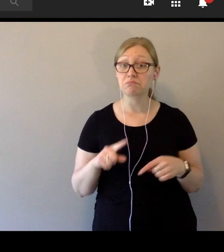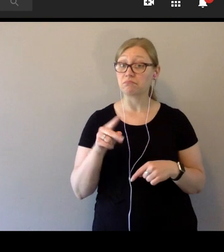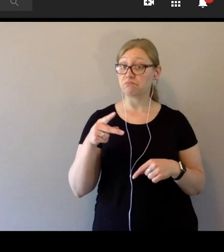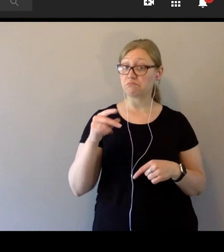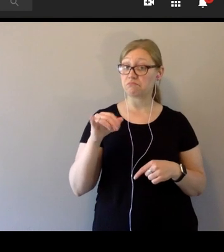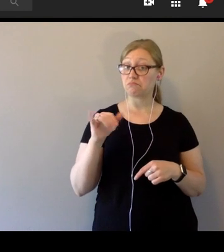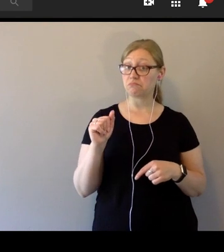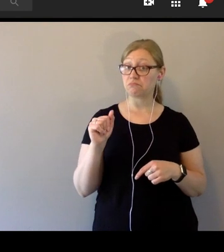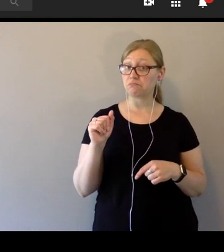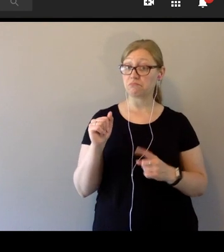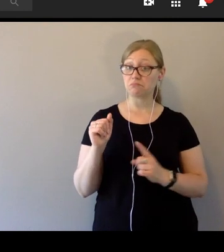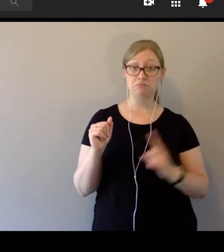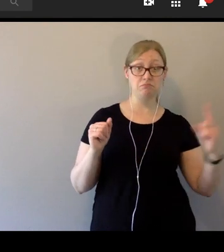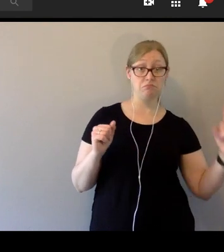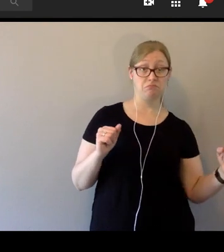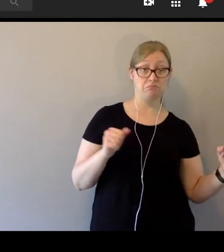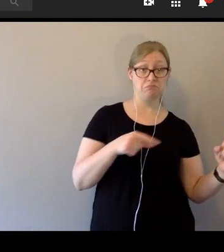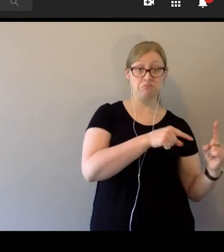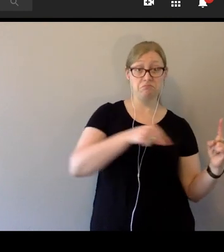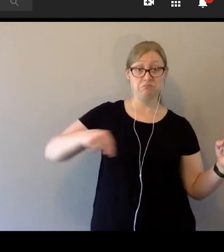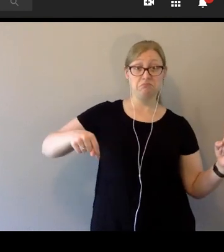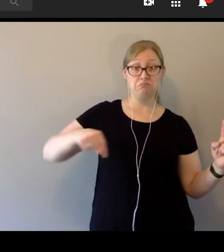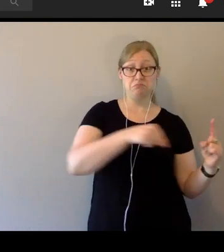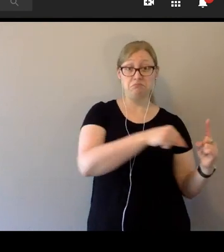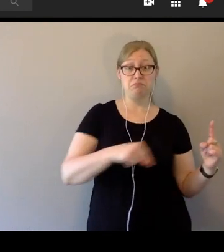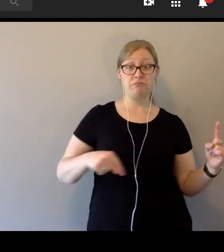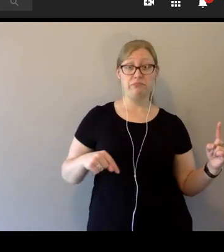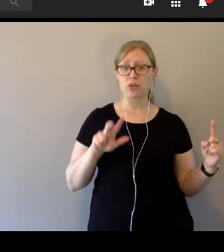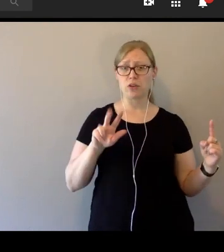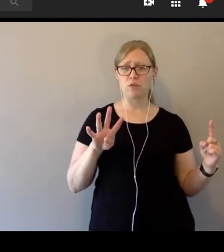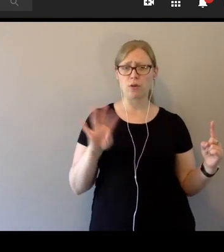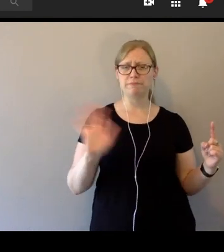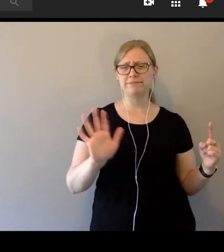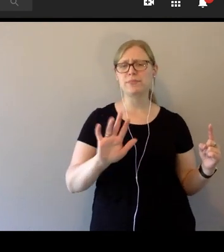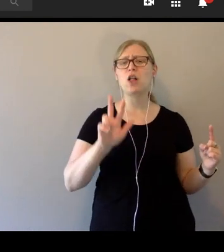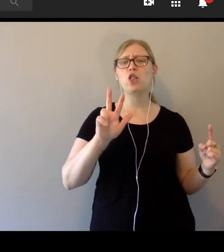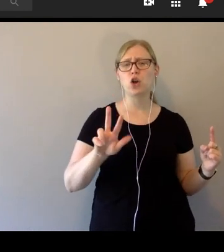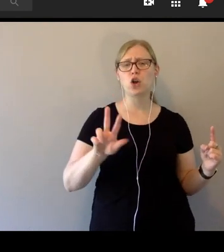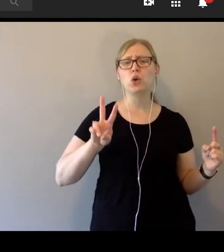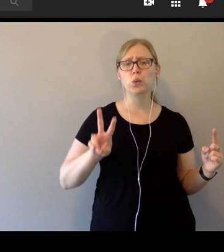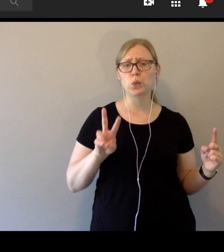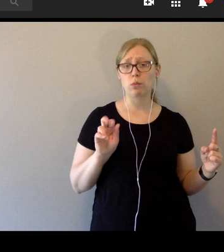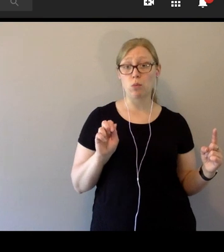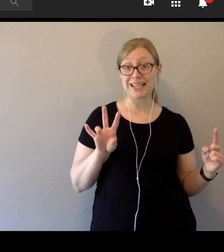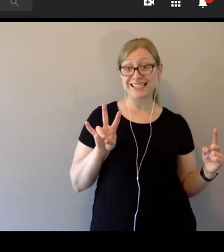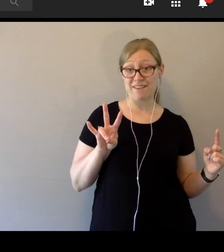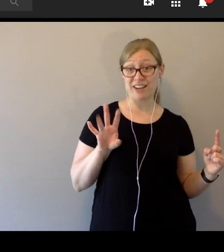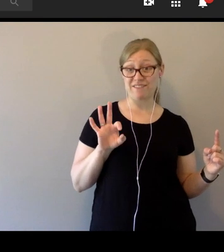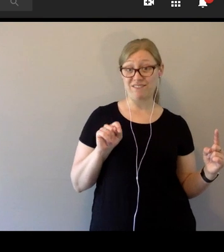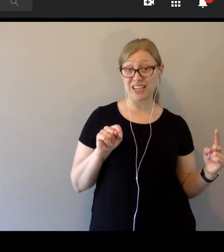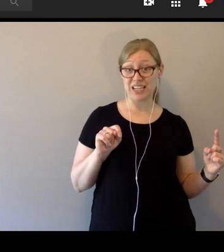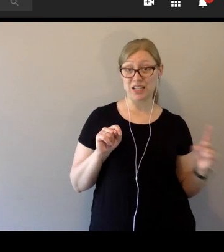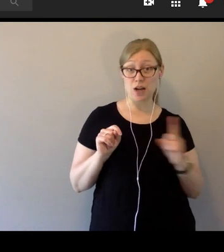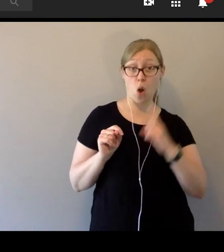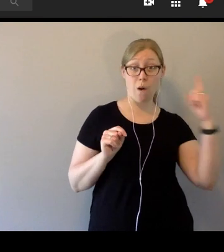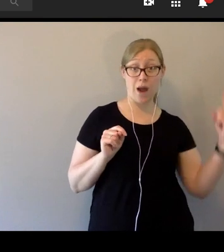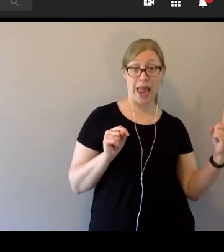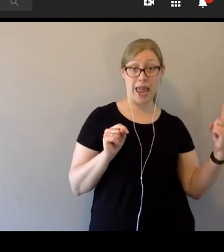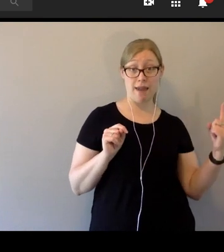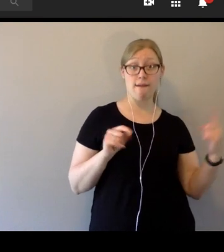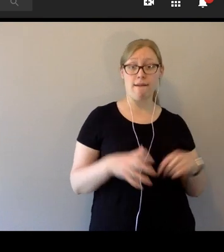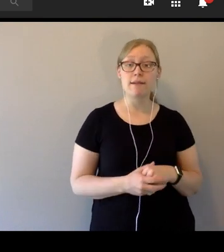is 34, or actually not 34, 32.7 feet away. So this is